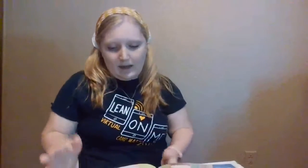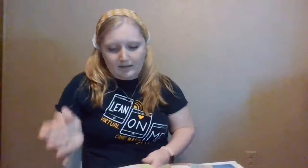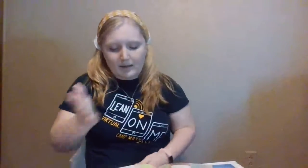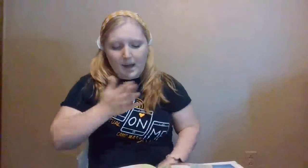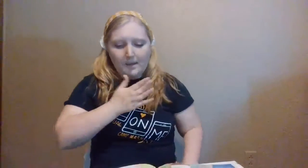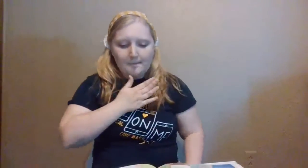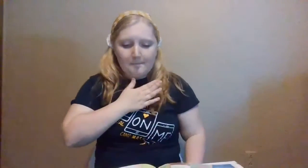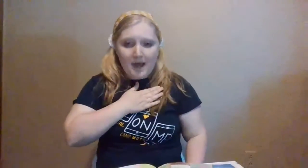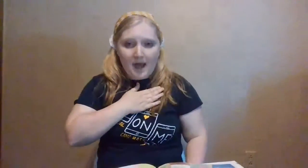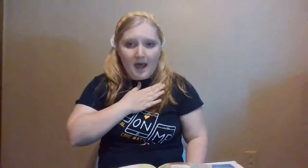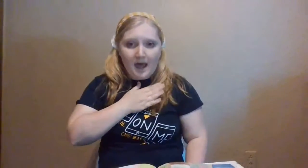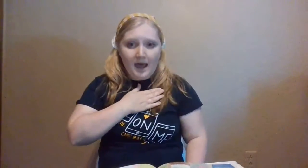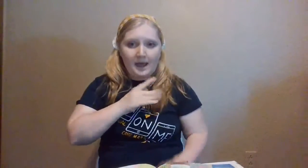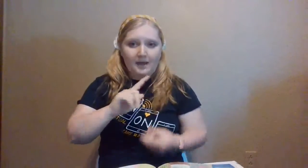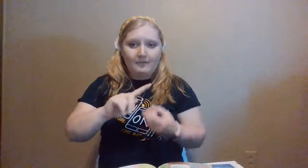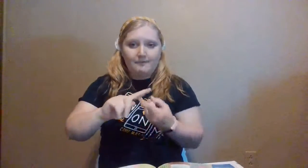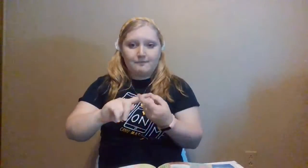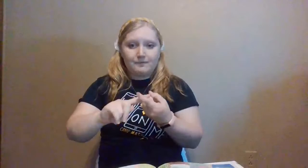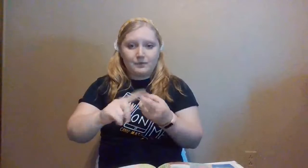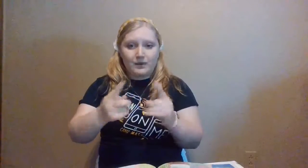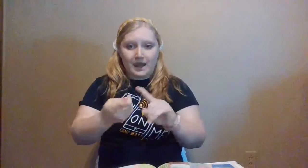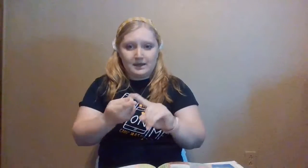says, my friend